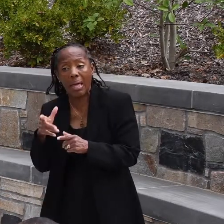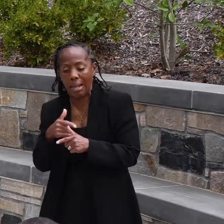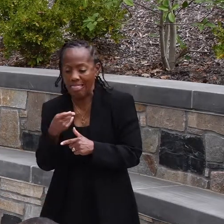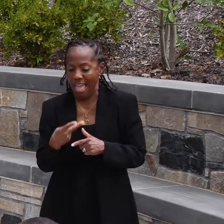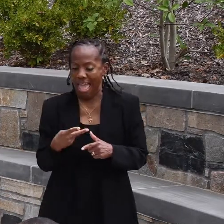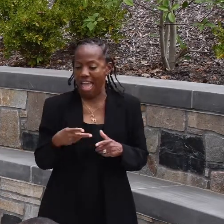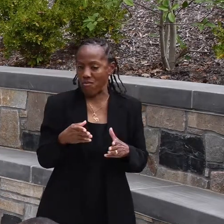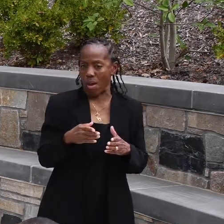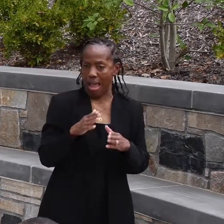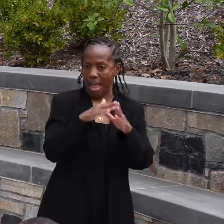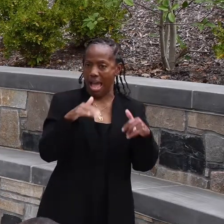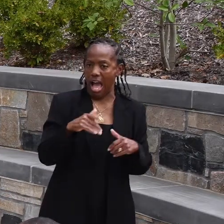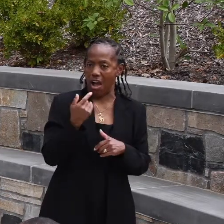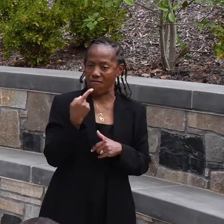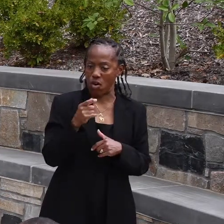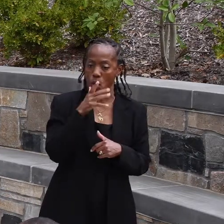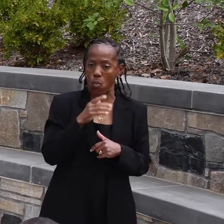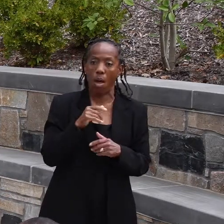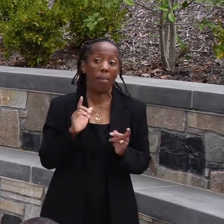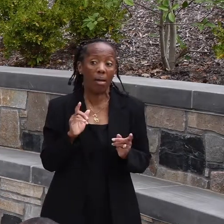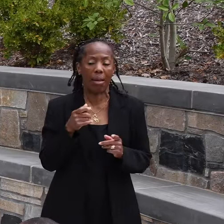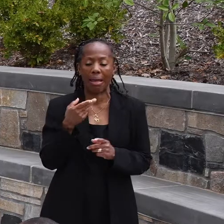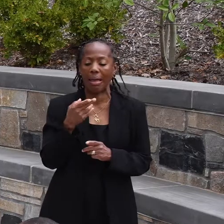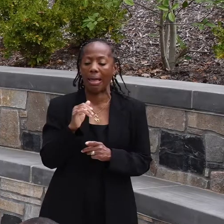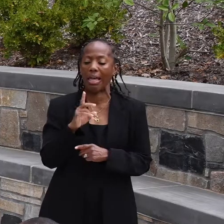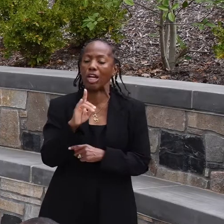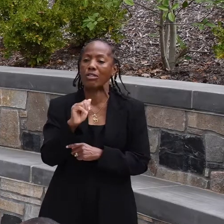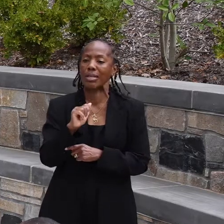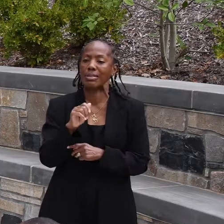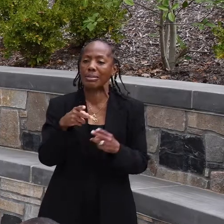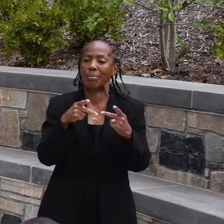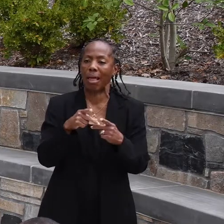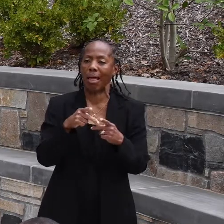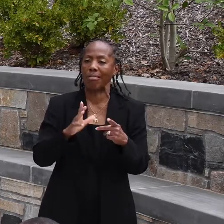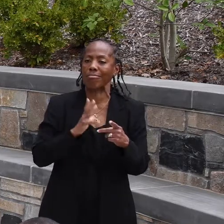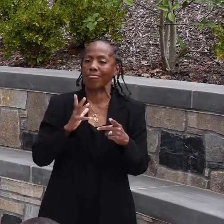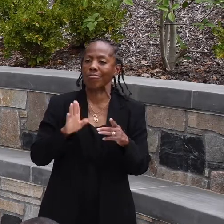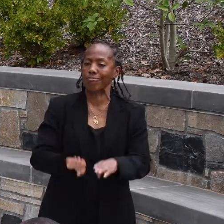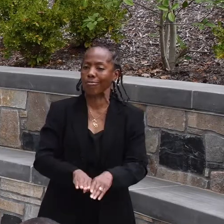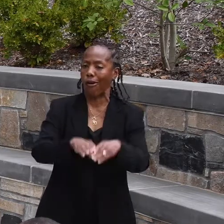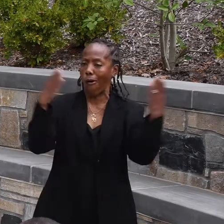our halfway house for women, Hilda's Place, officially opened.